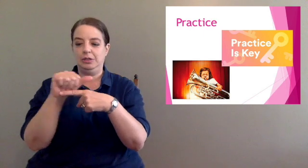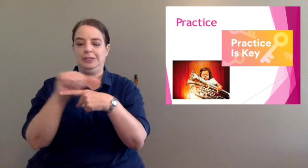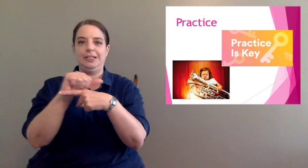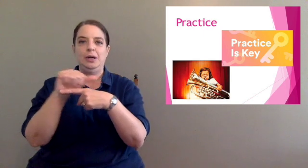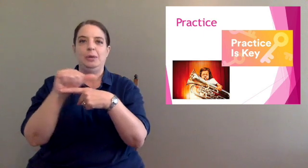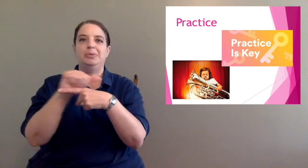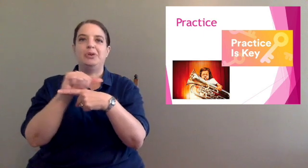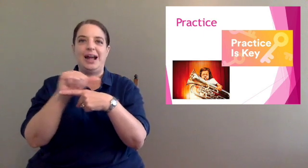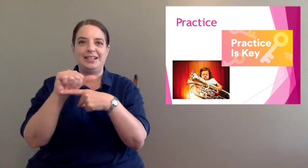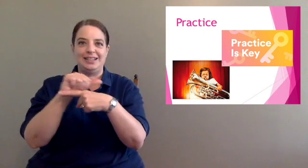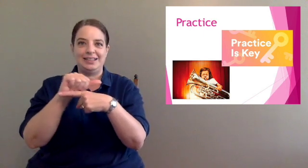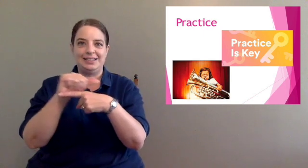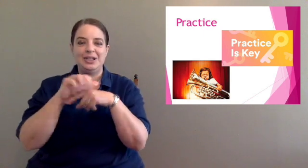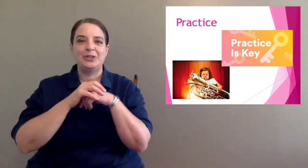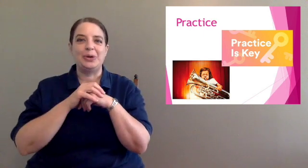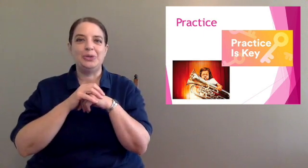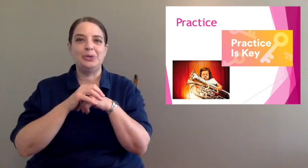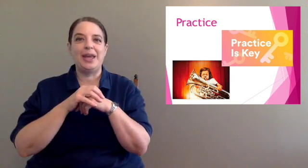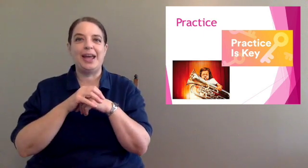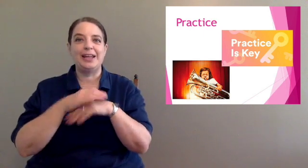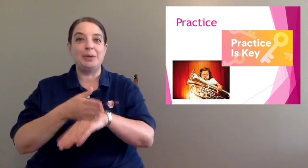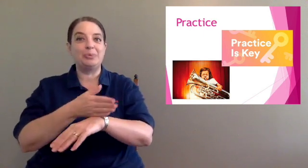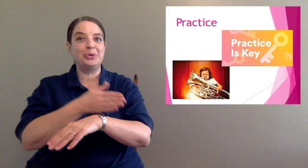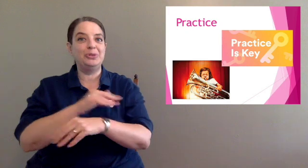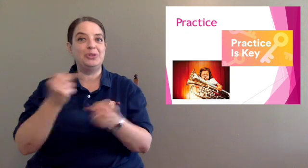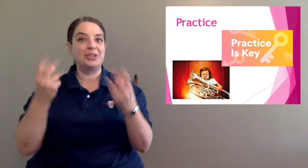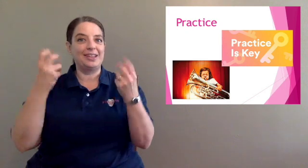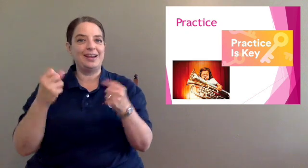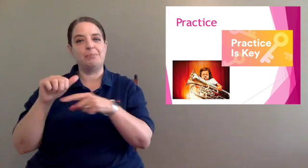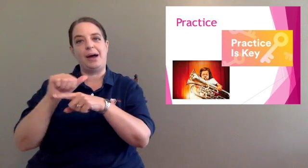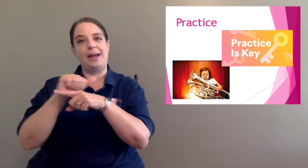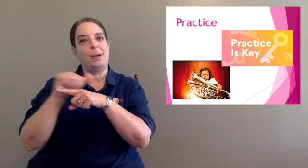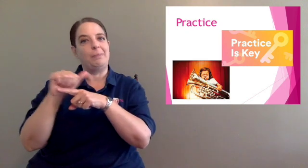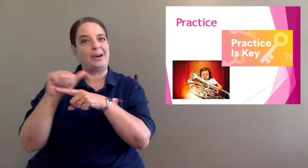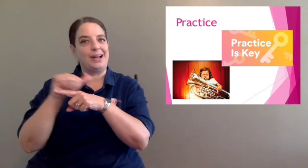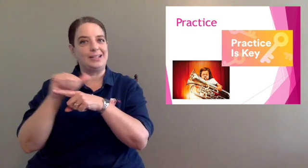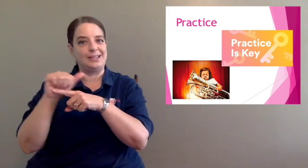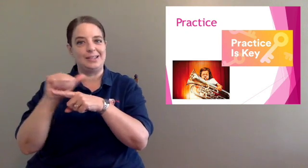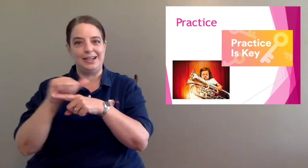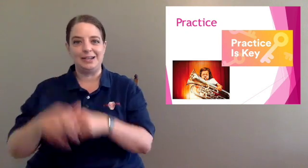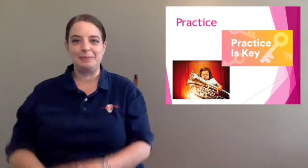right? Practice. So you can improve your signing by practicing.